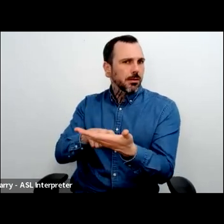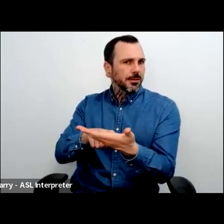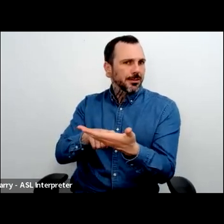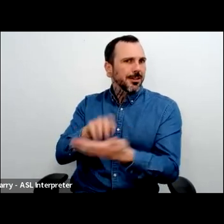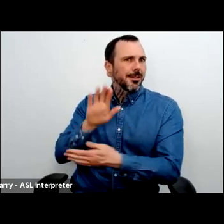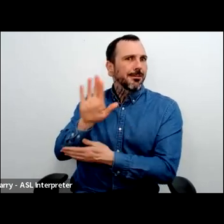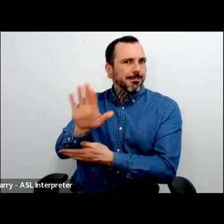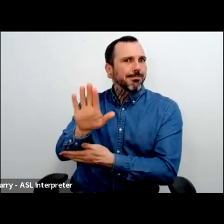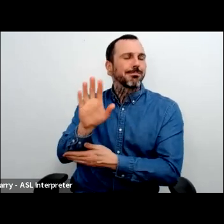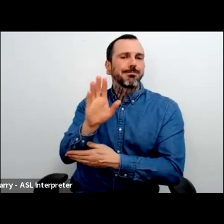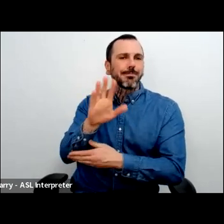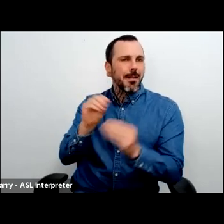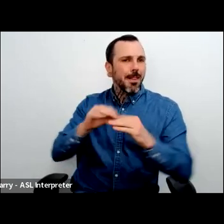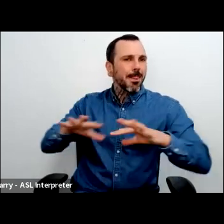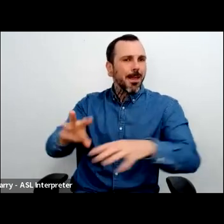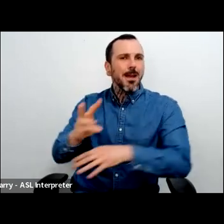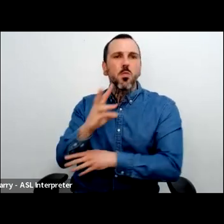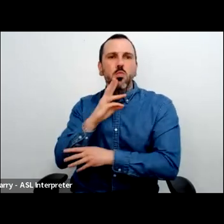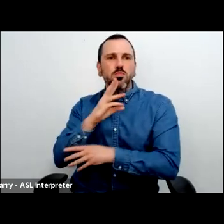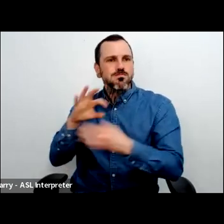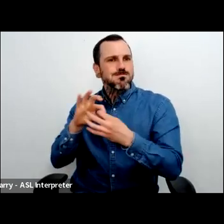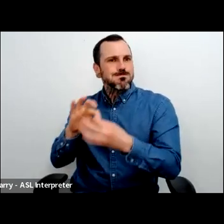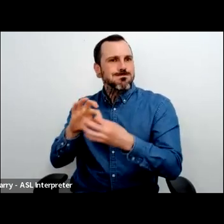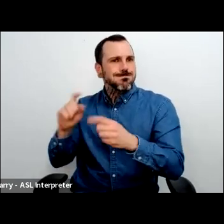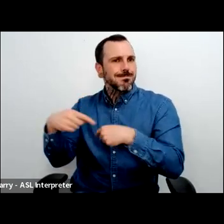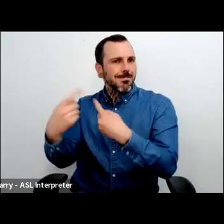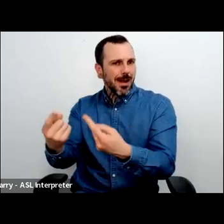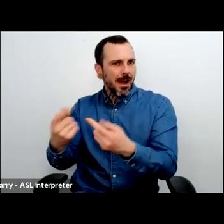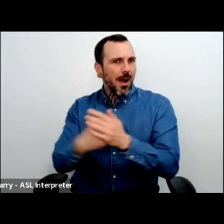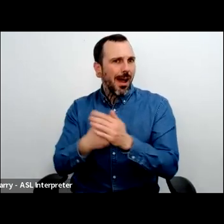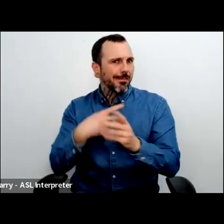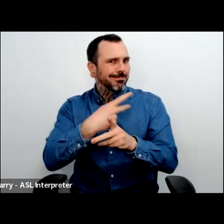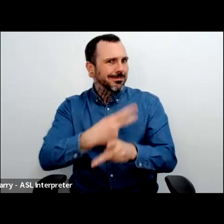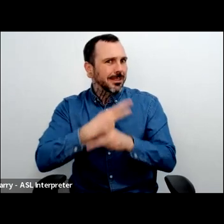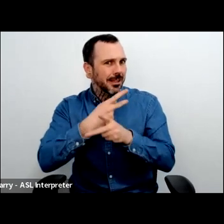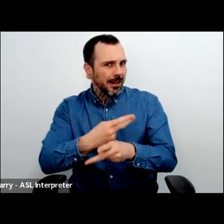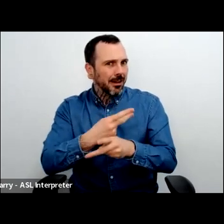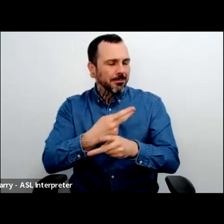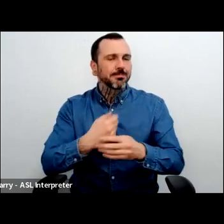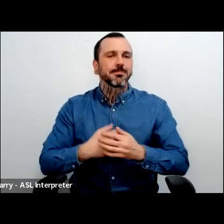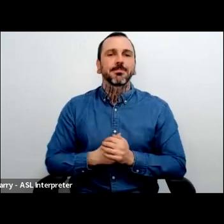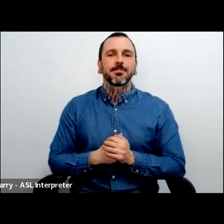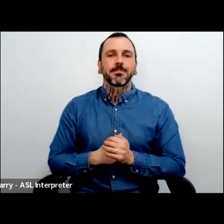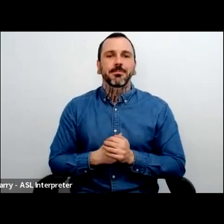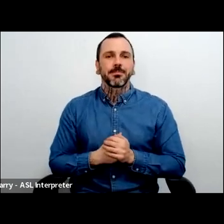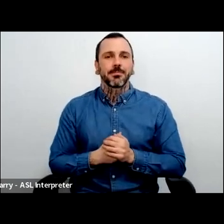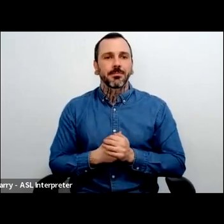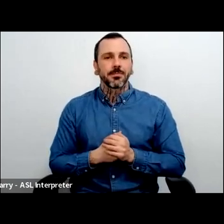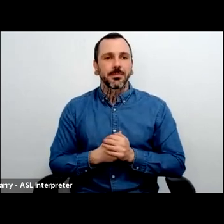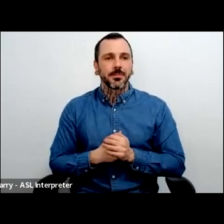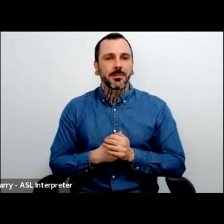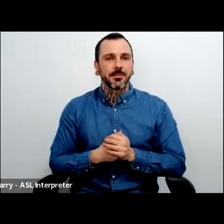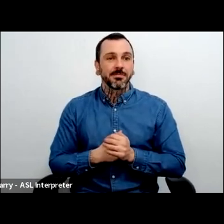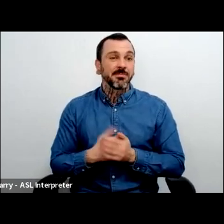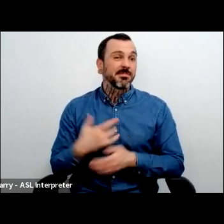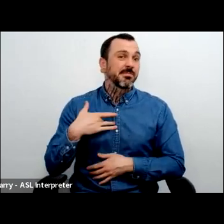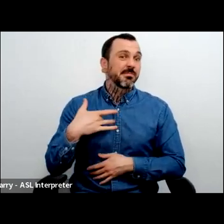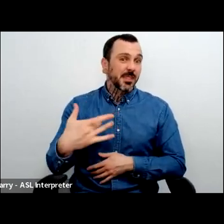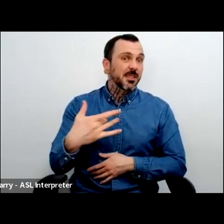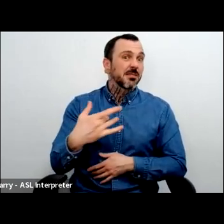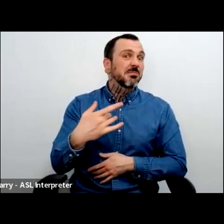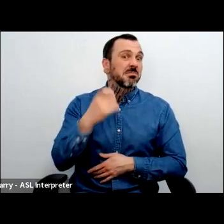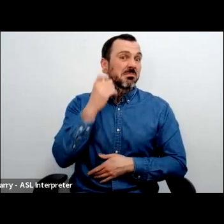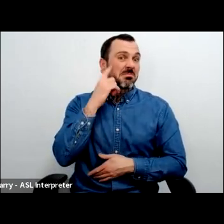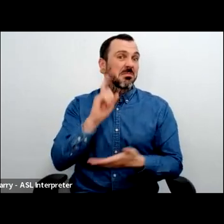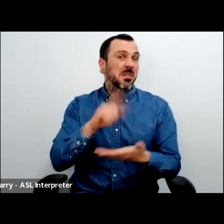and waters of this region and the care that they have provided for it. I do a lot of land acknowledgements in